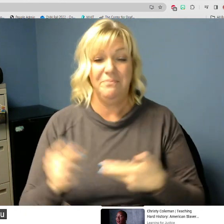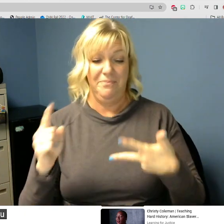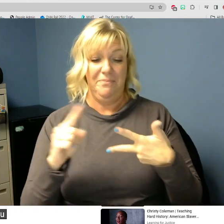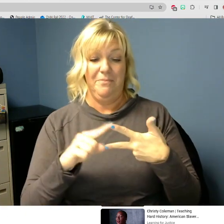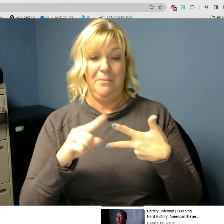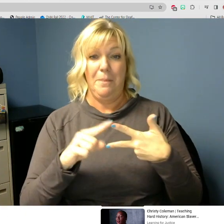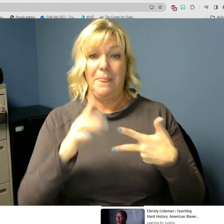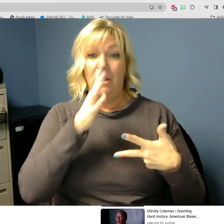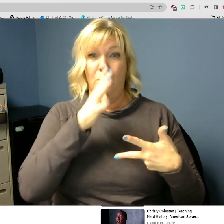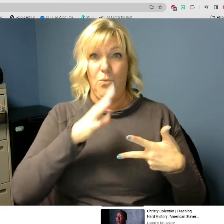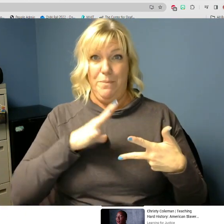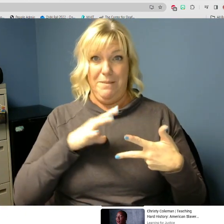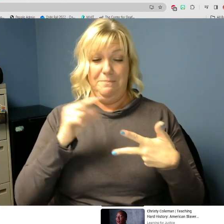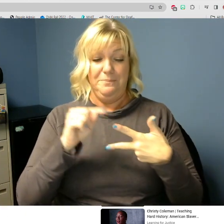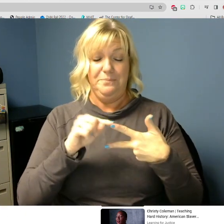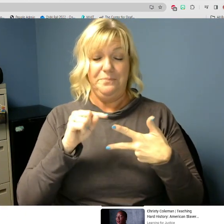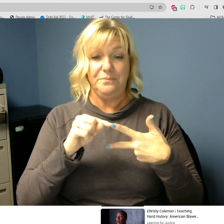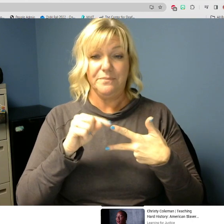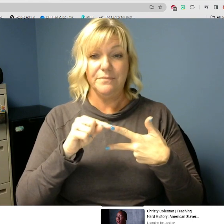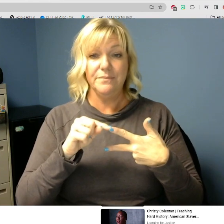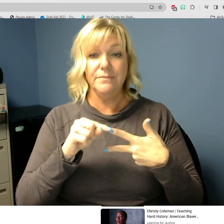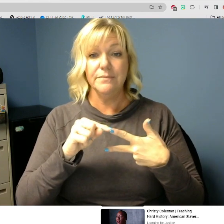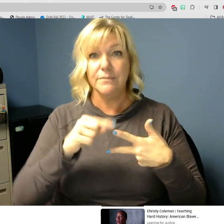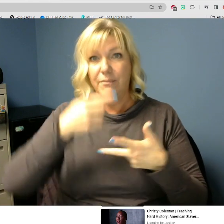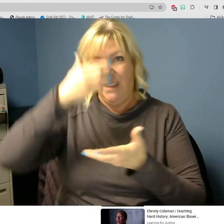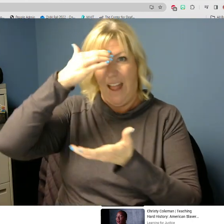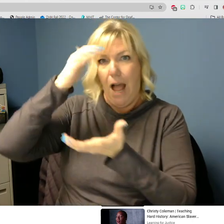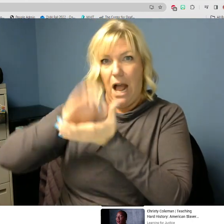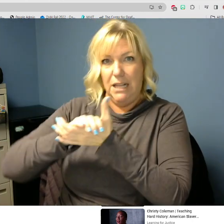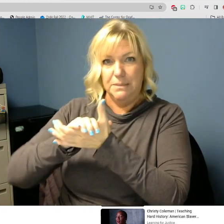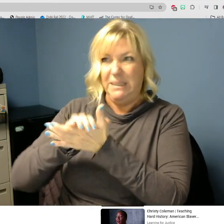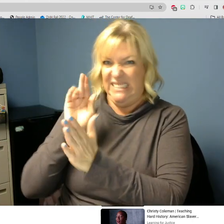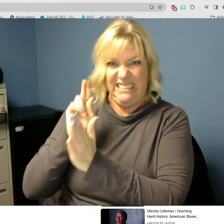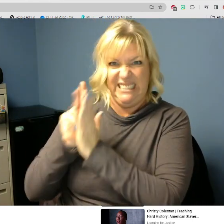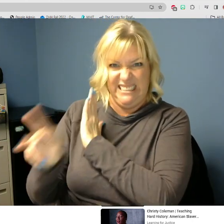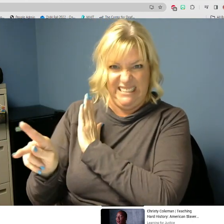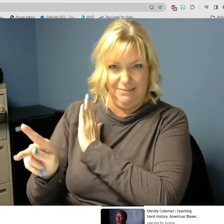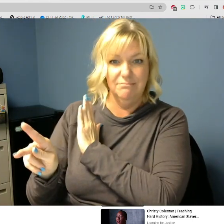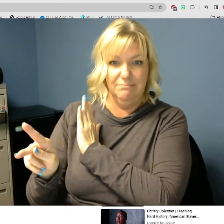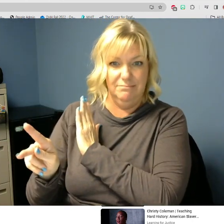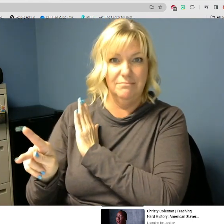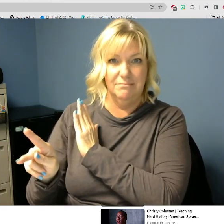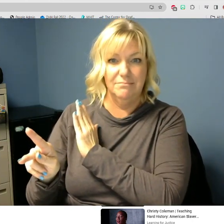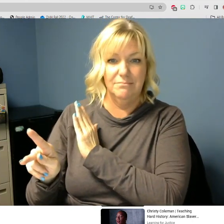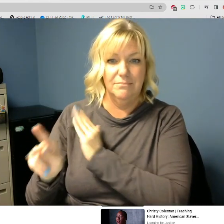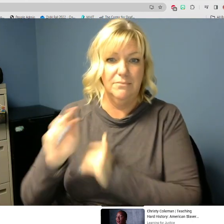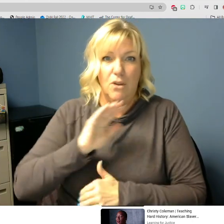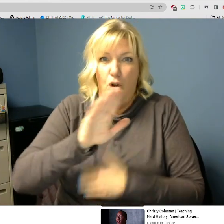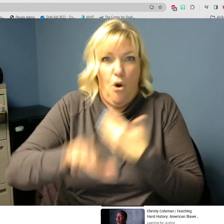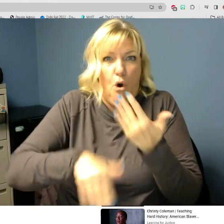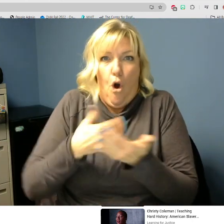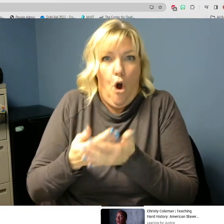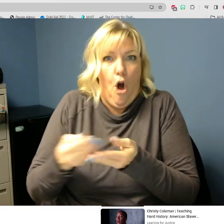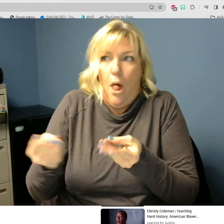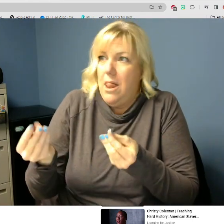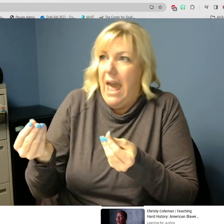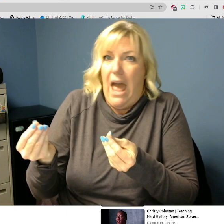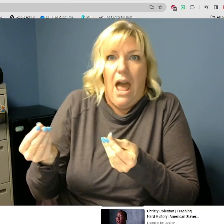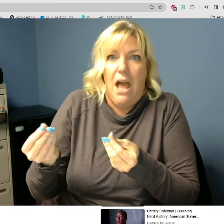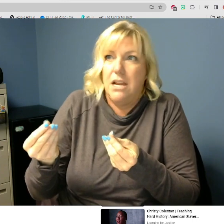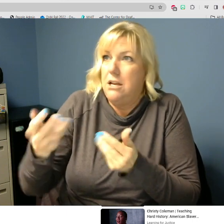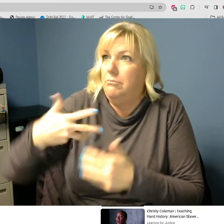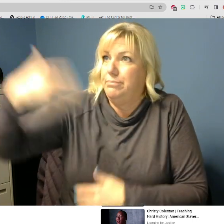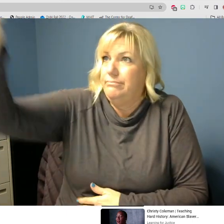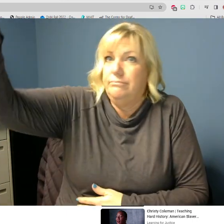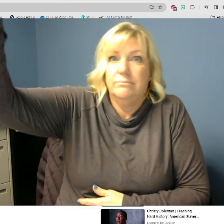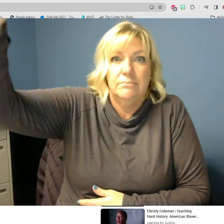there, her husband was executed, lost all of their land,